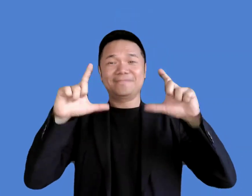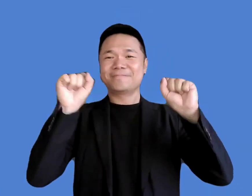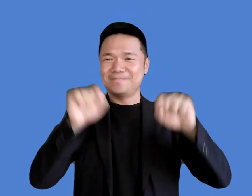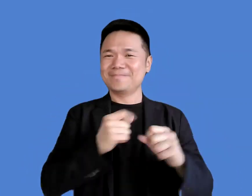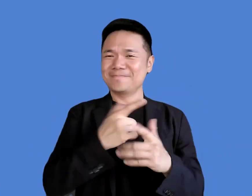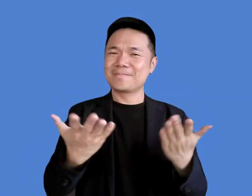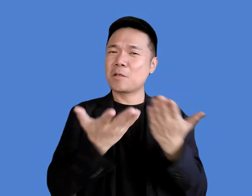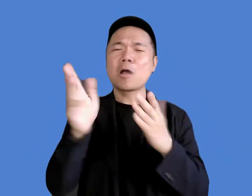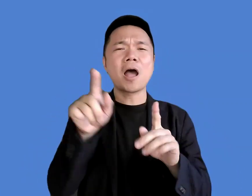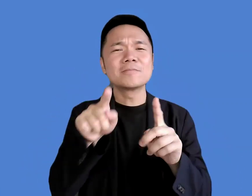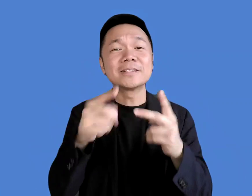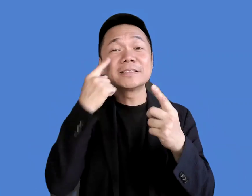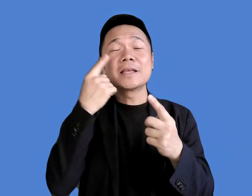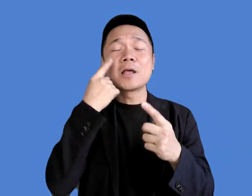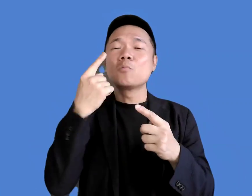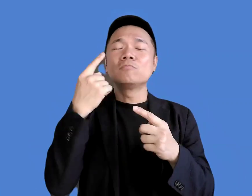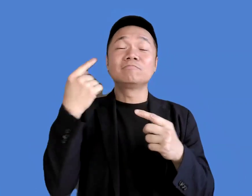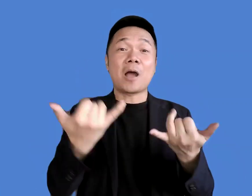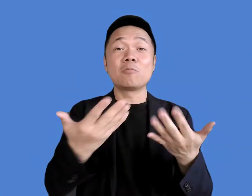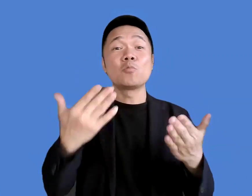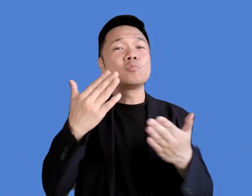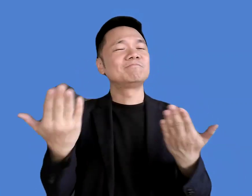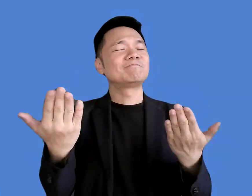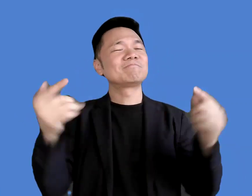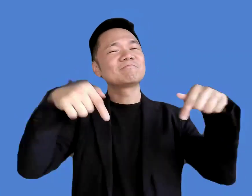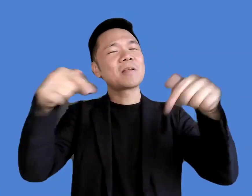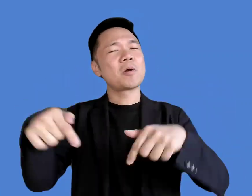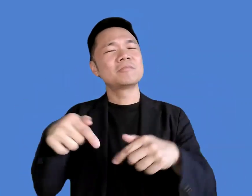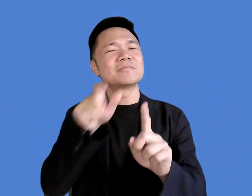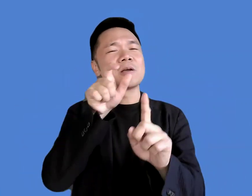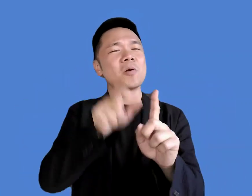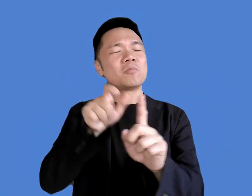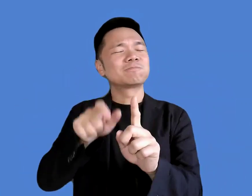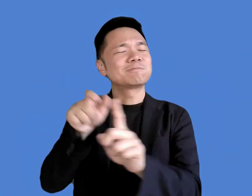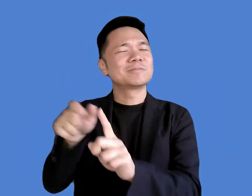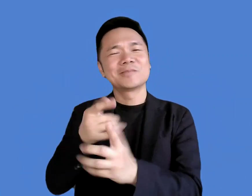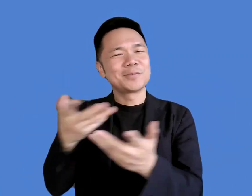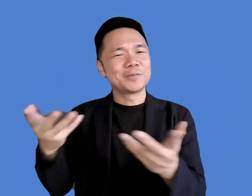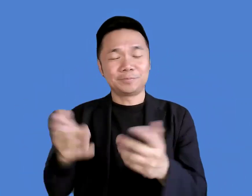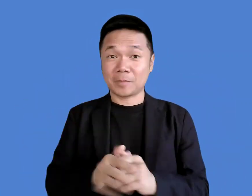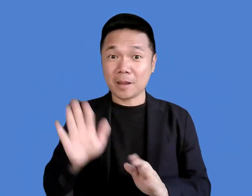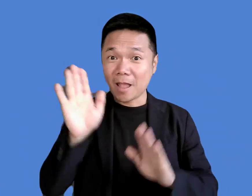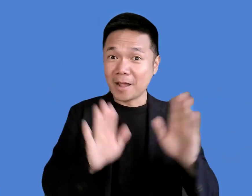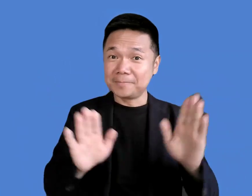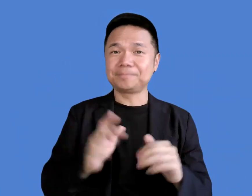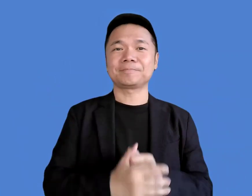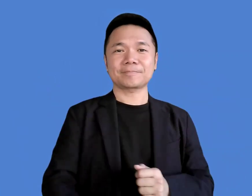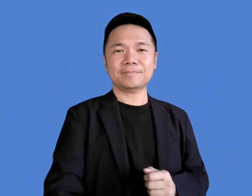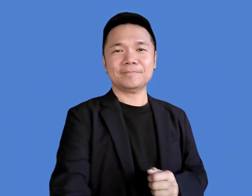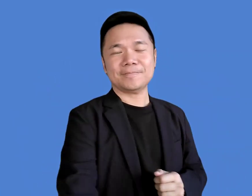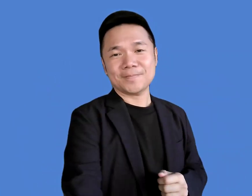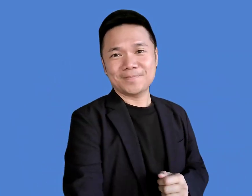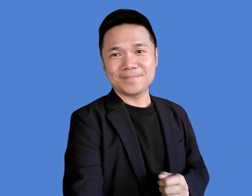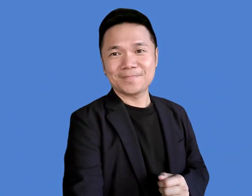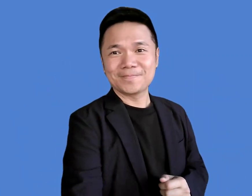asking who's in the room. So I hope everyone can see this. Yes, we've got some answers coming in already, which is